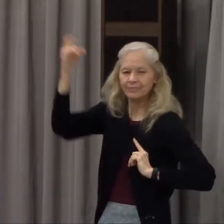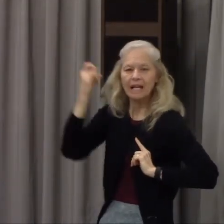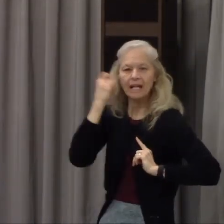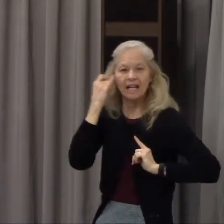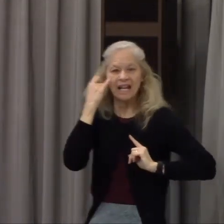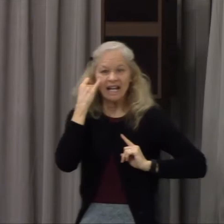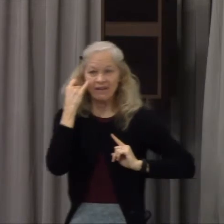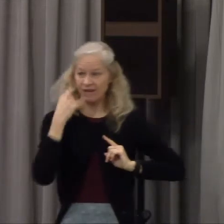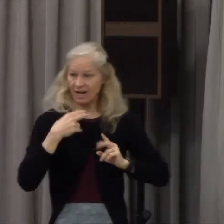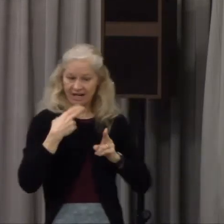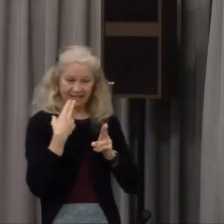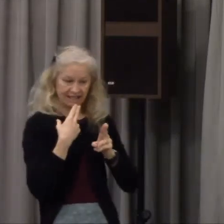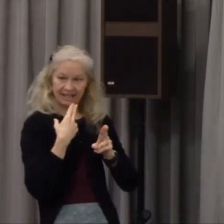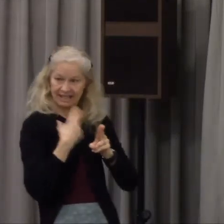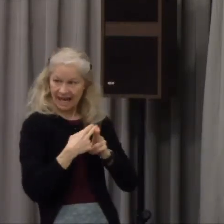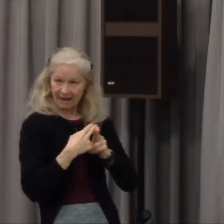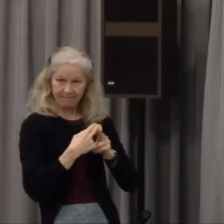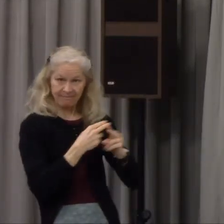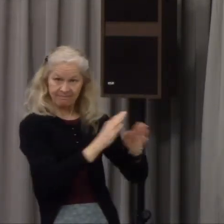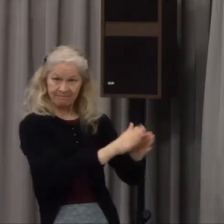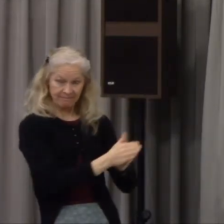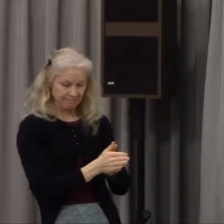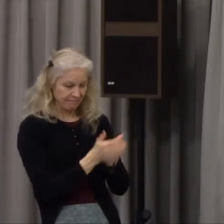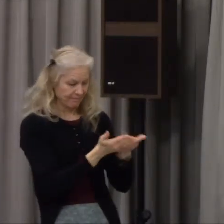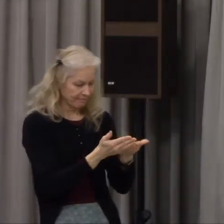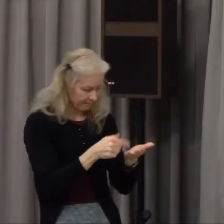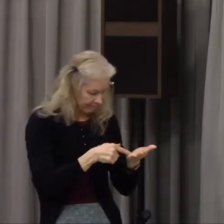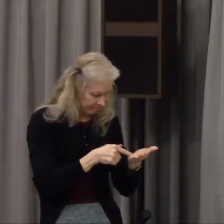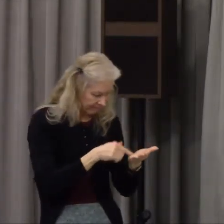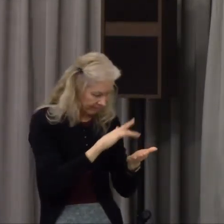And God says, okay, you want to be judged by your works? Let me open up my book.